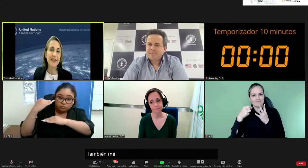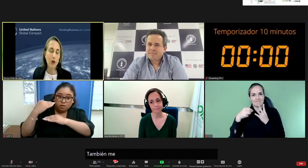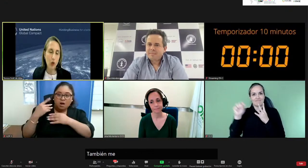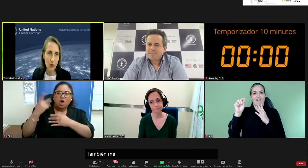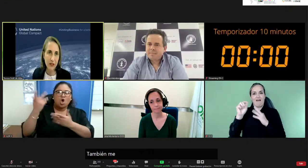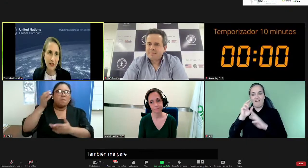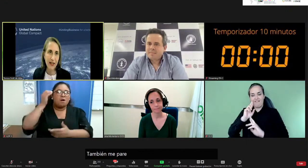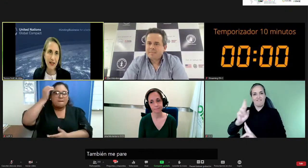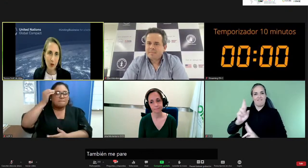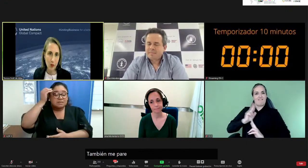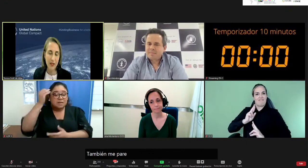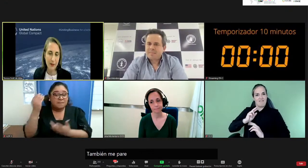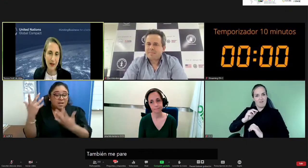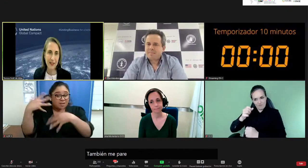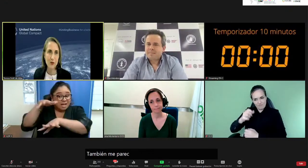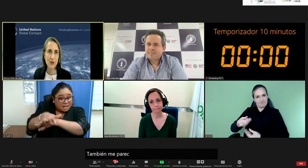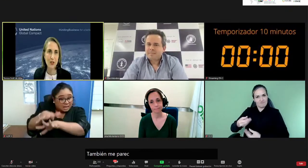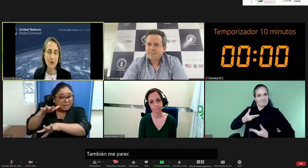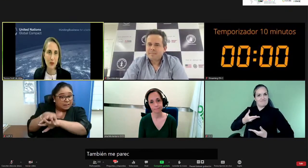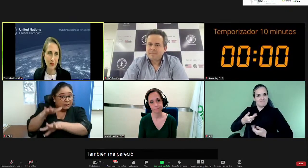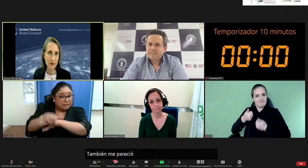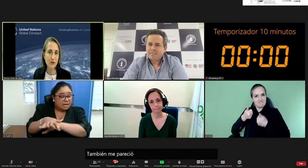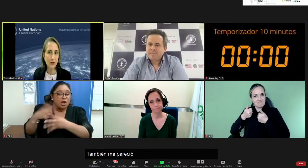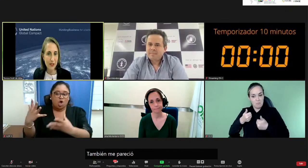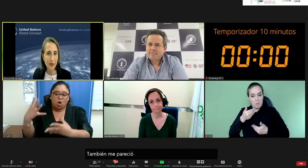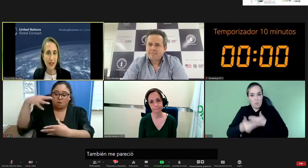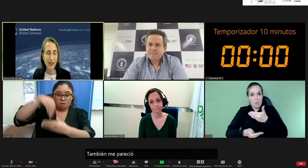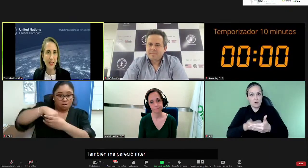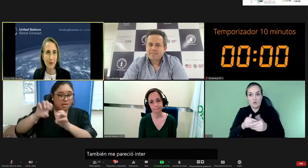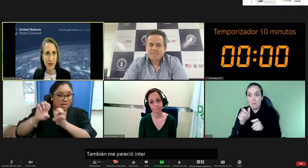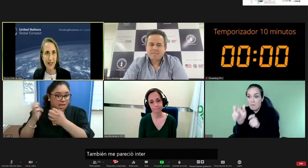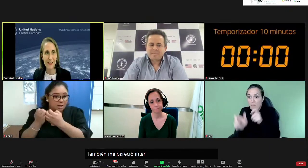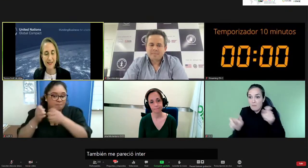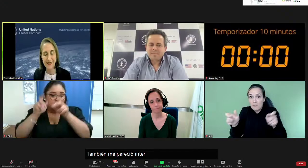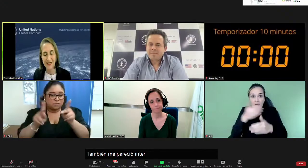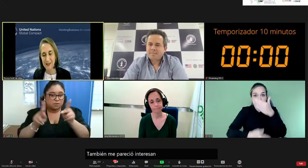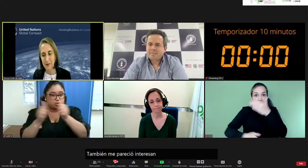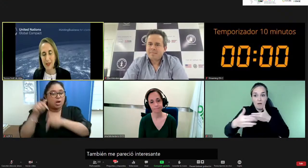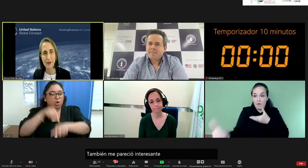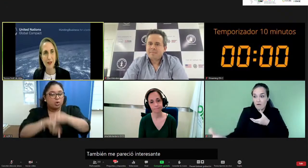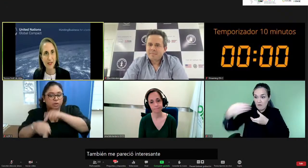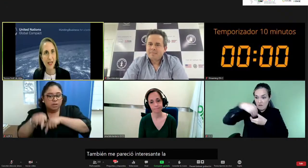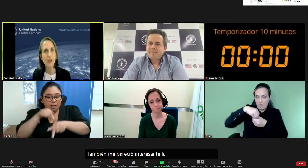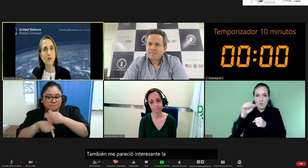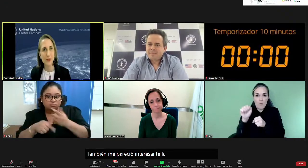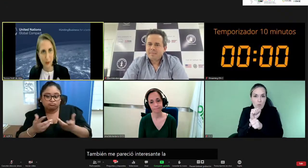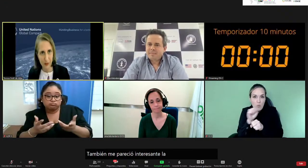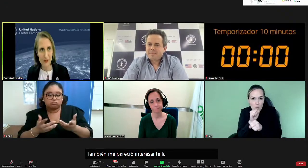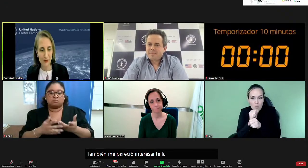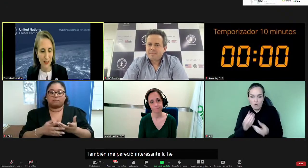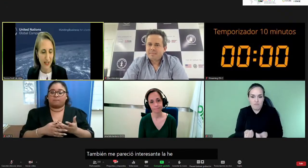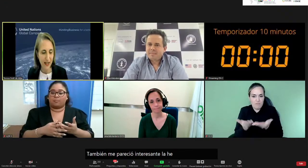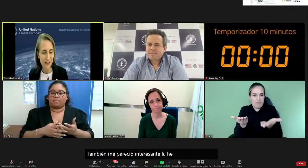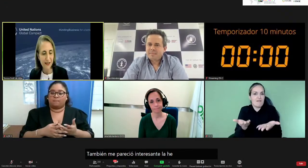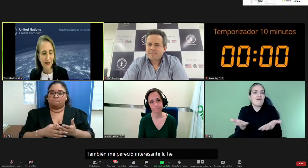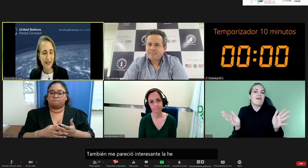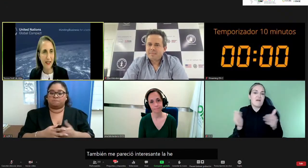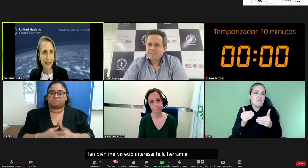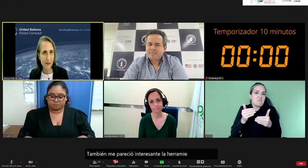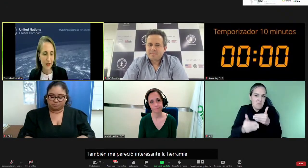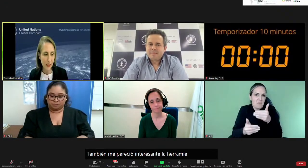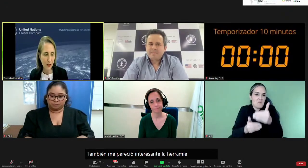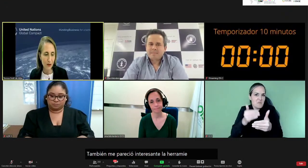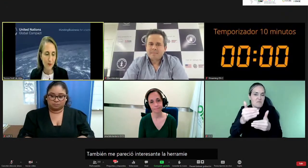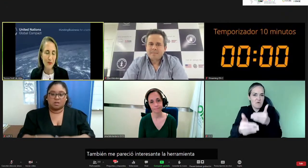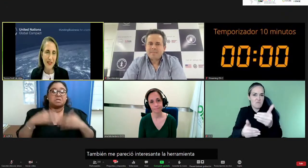reach this comprehensive vision of how to integrate and make part of the teams these